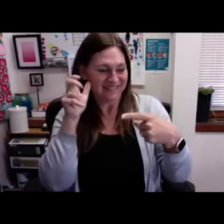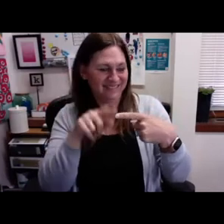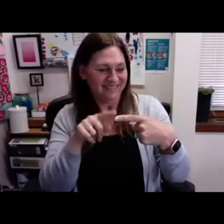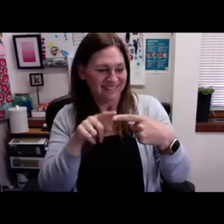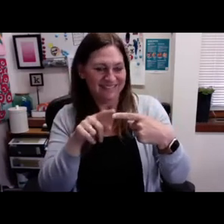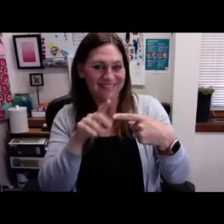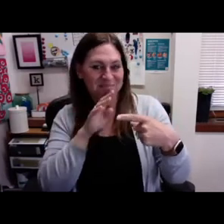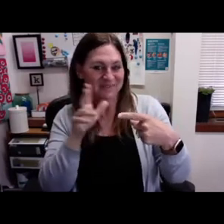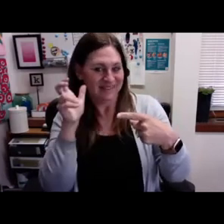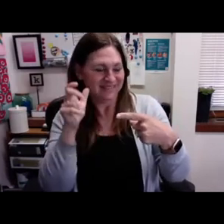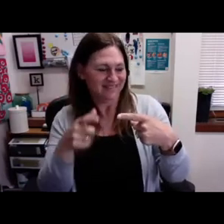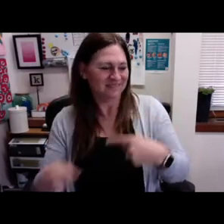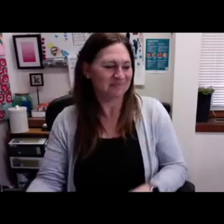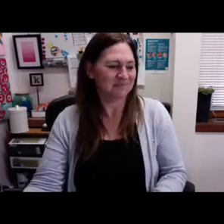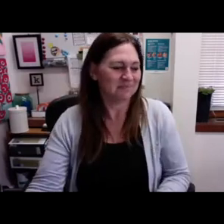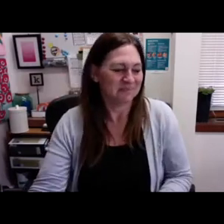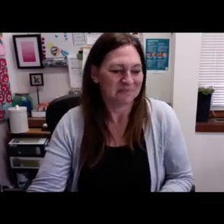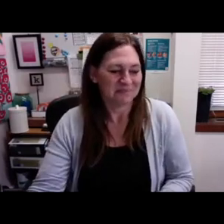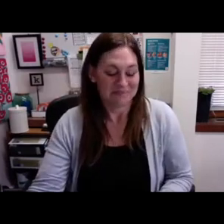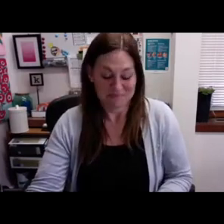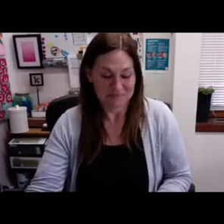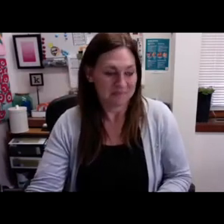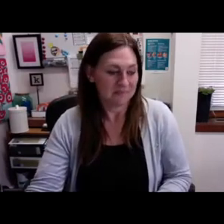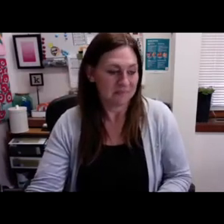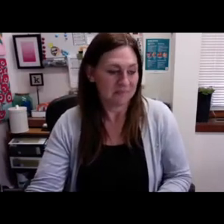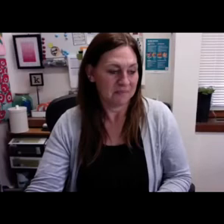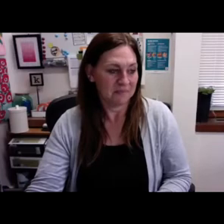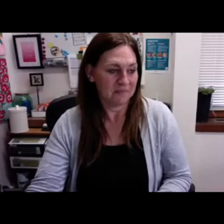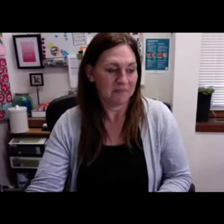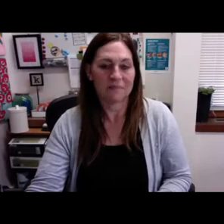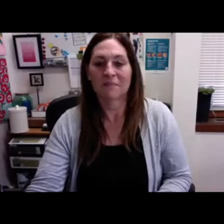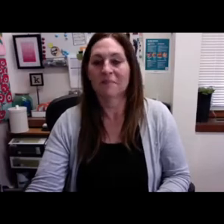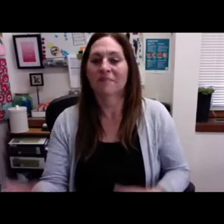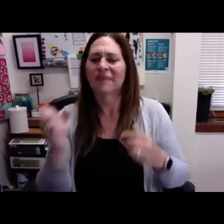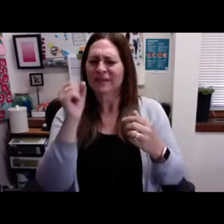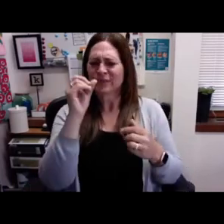And that red arrow is pointing to hearing, as you can see.